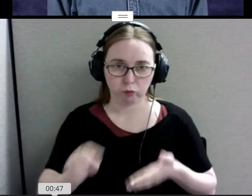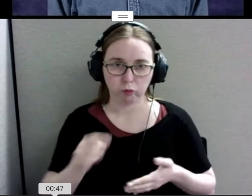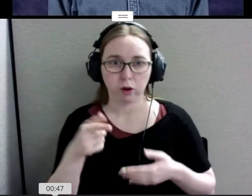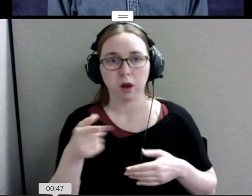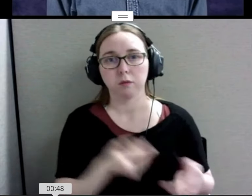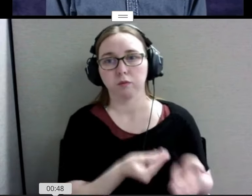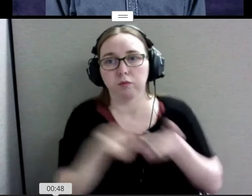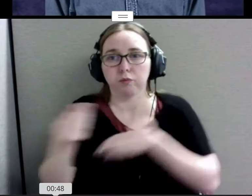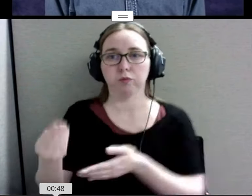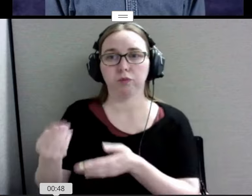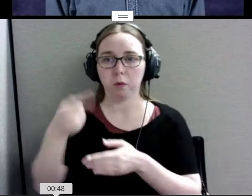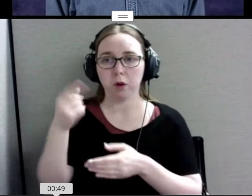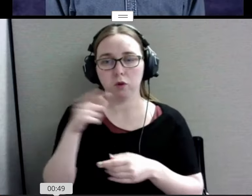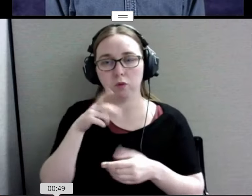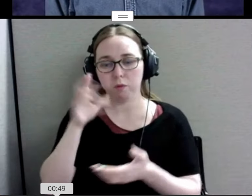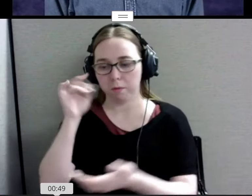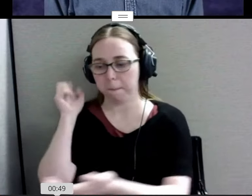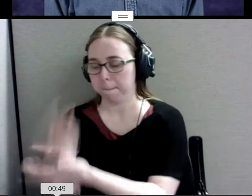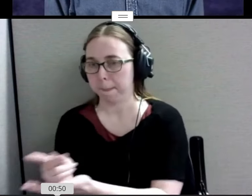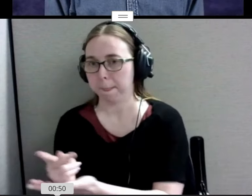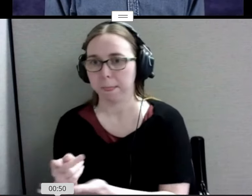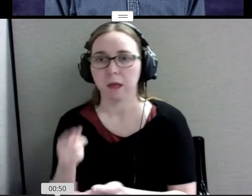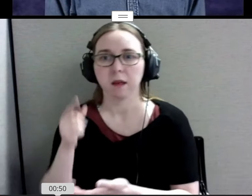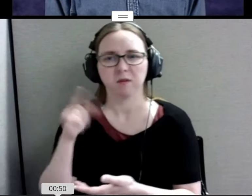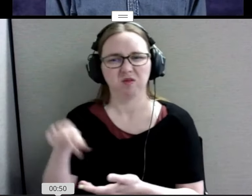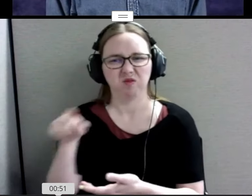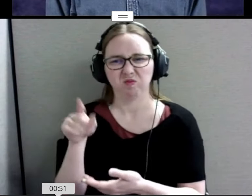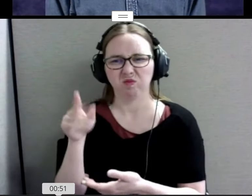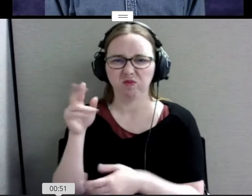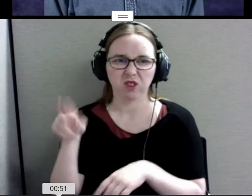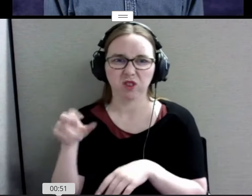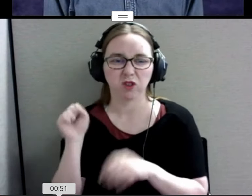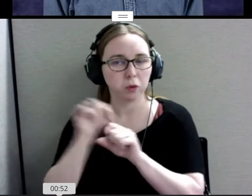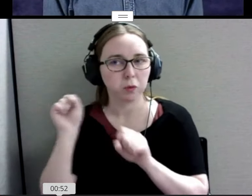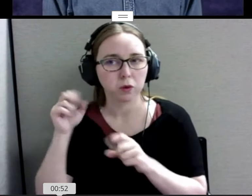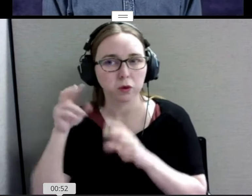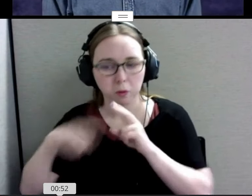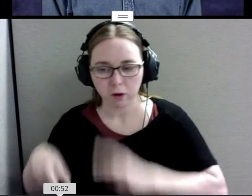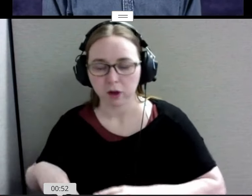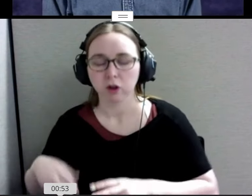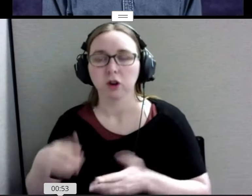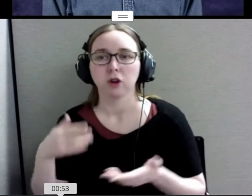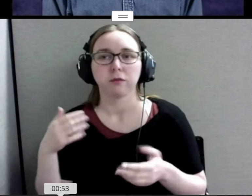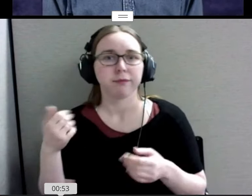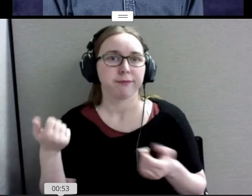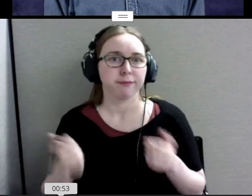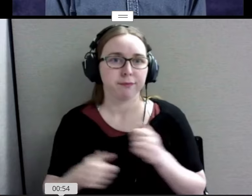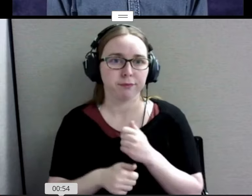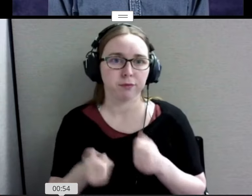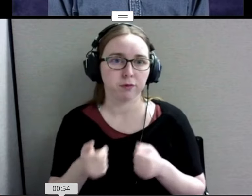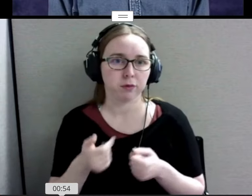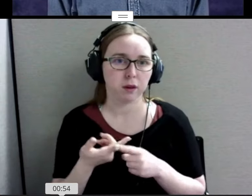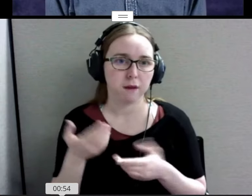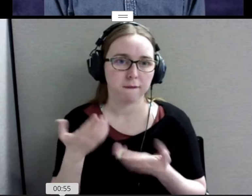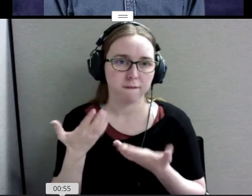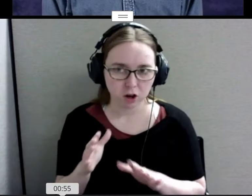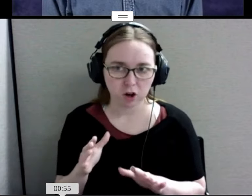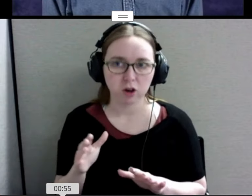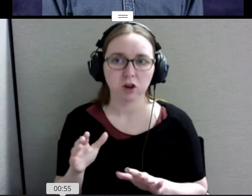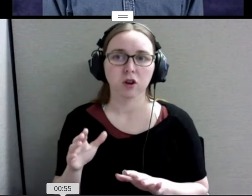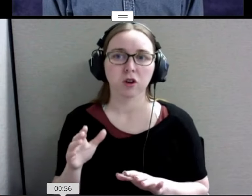has the authority to do so, typically the supervisor of whatever corporation or business or unit that we're talking about. After that, then,